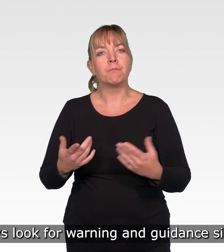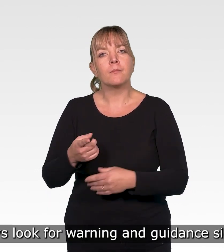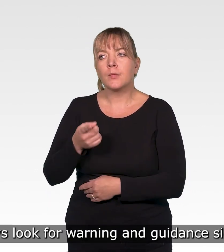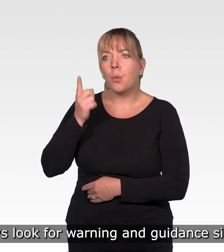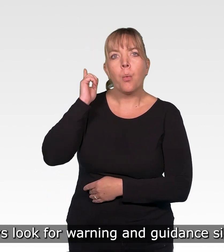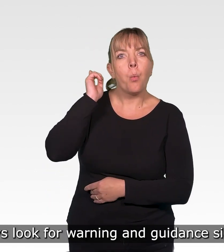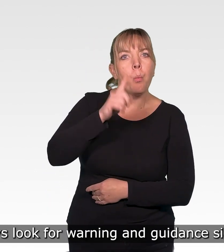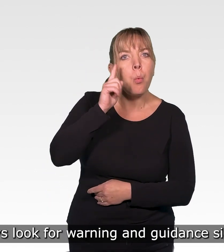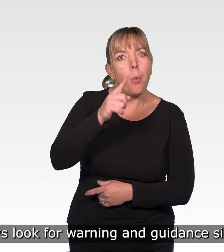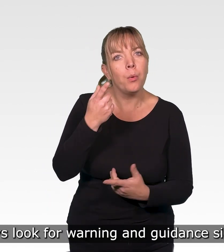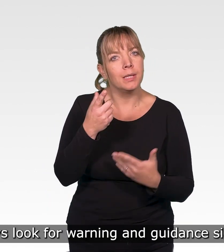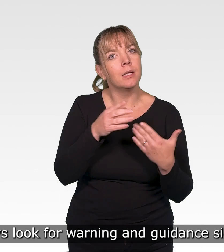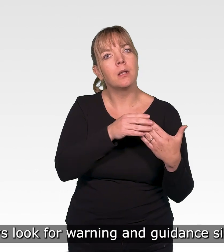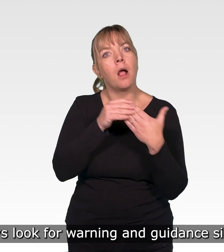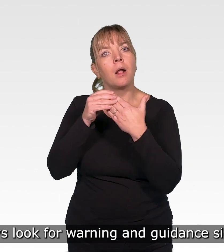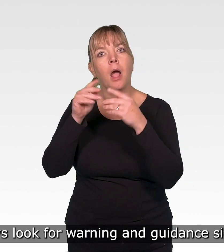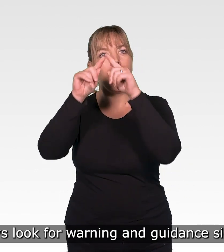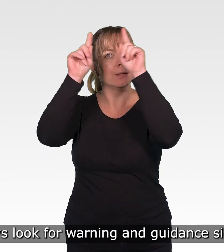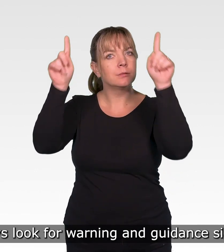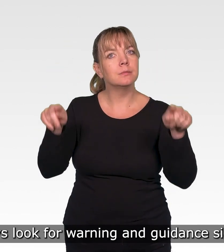Always look for warning and guidance signs.